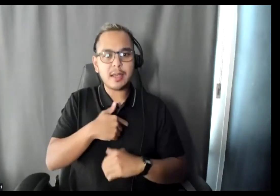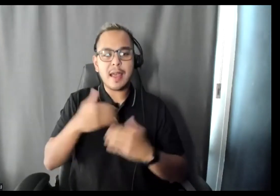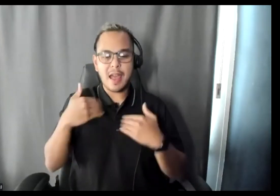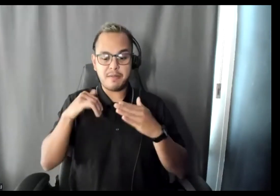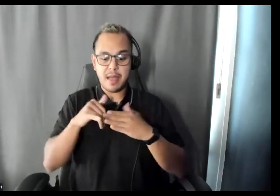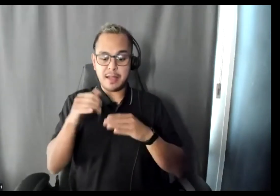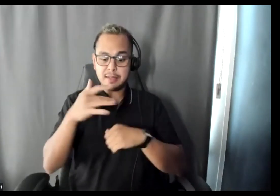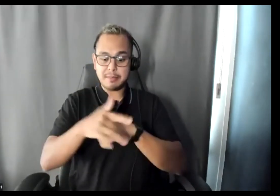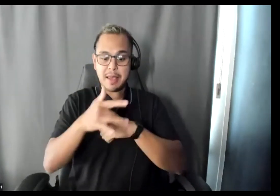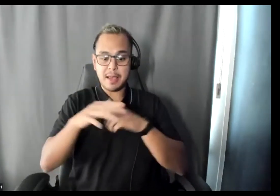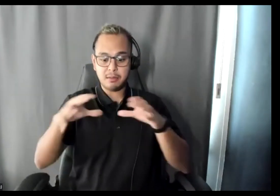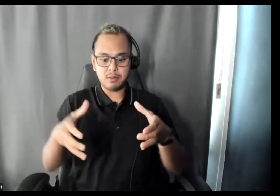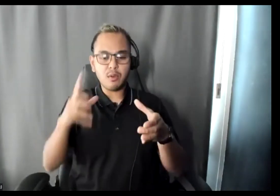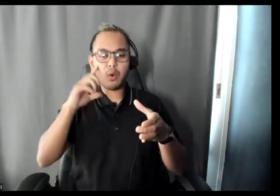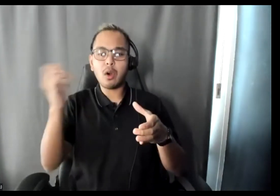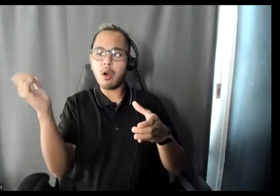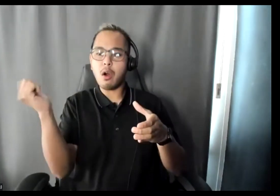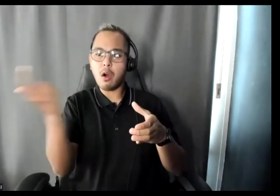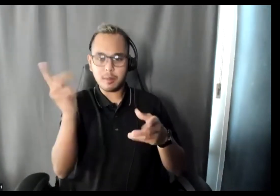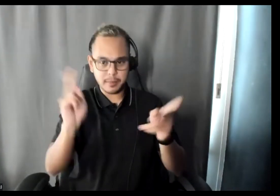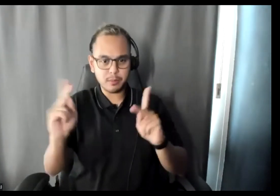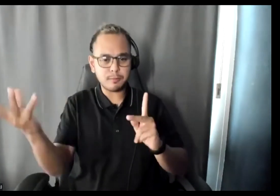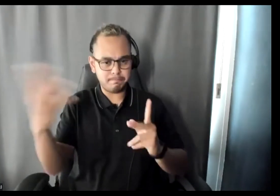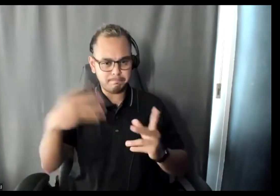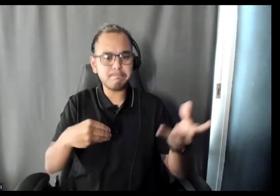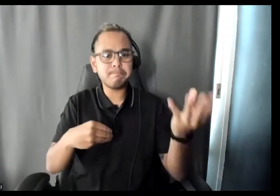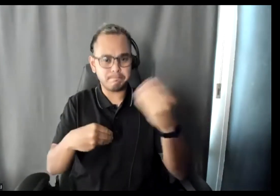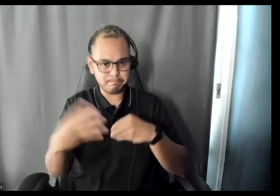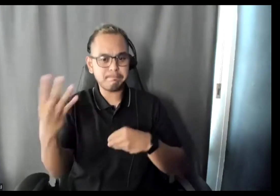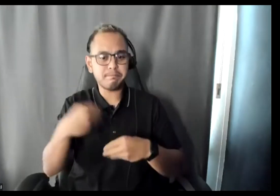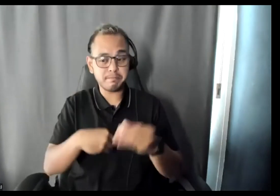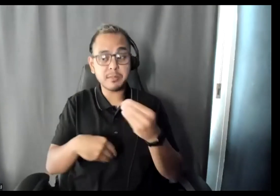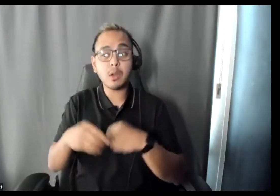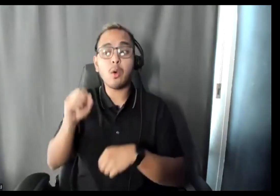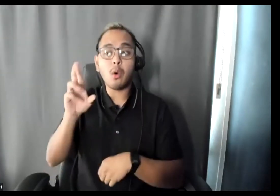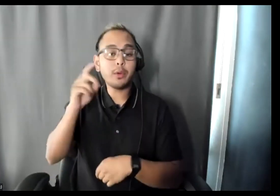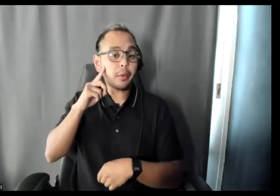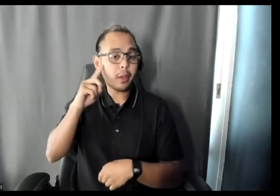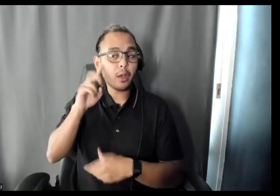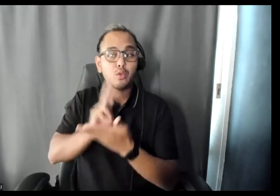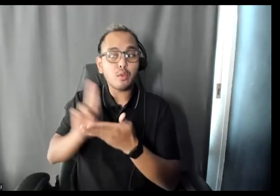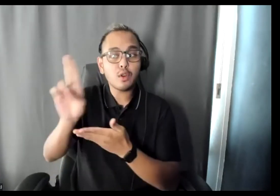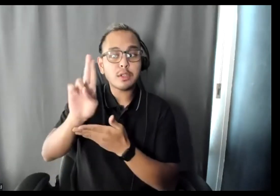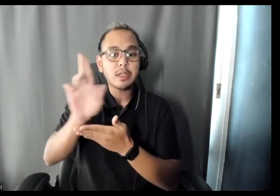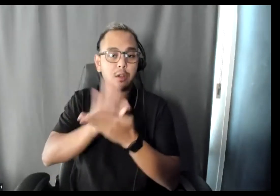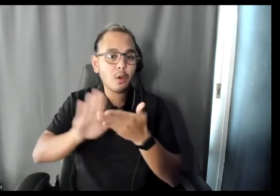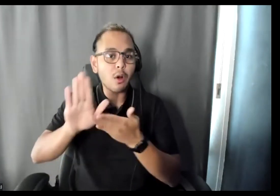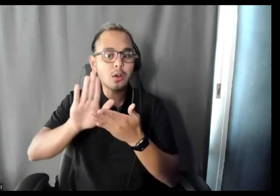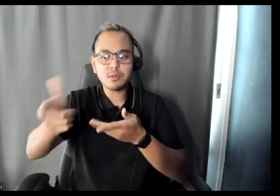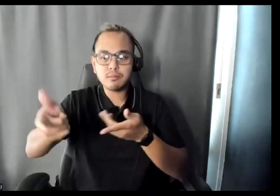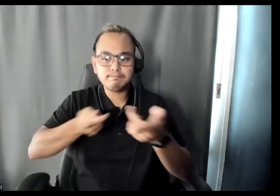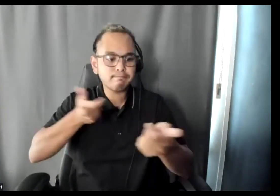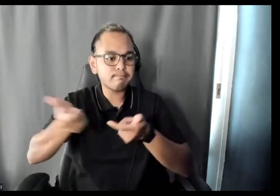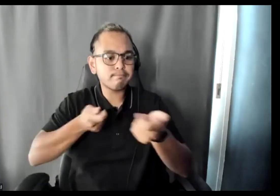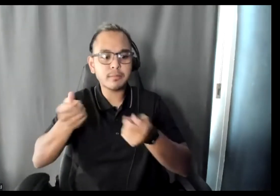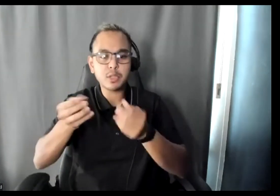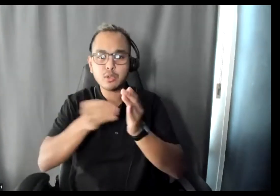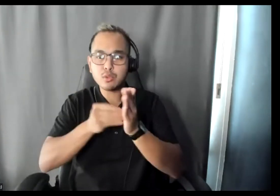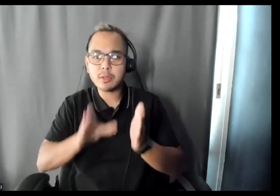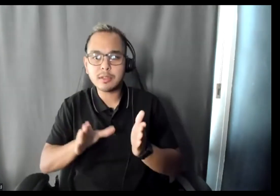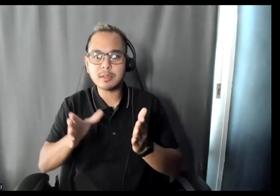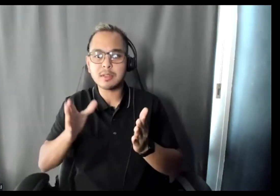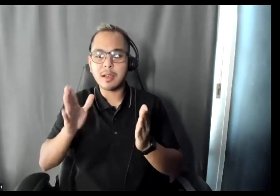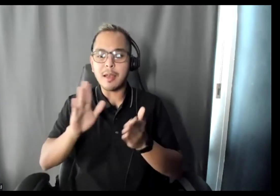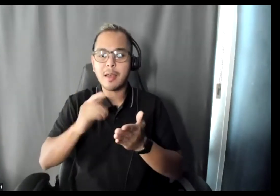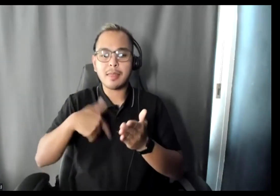for everybody. If you think this is about colleges and universities and their ability to recruit students and their ability to educate those